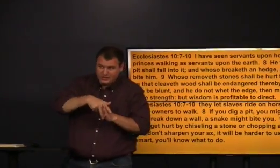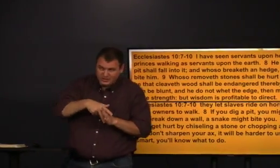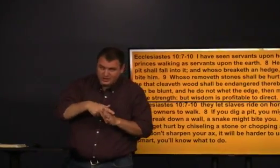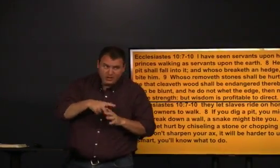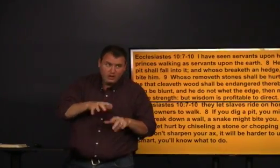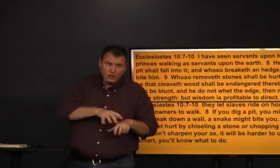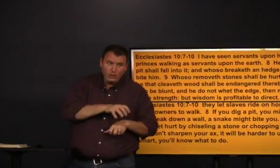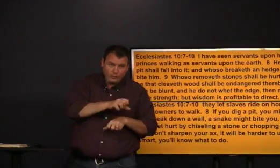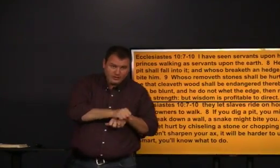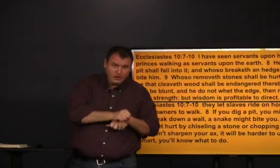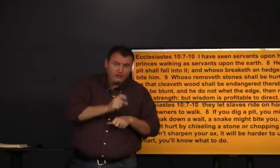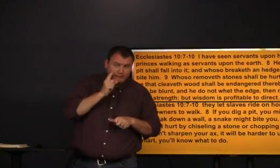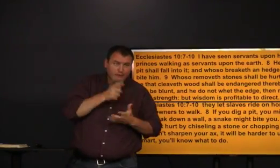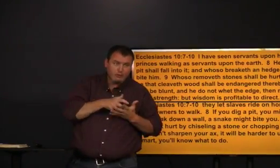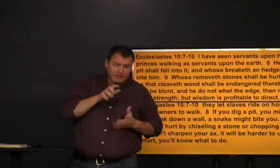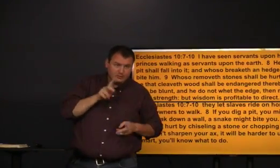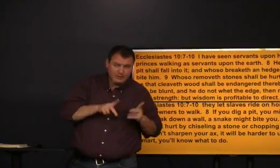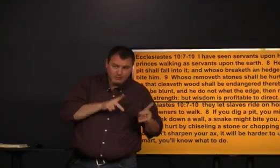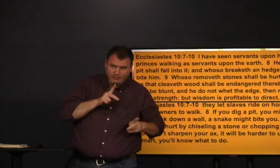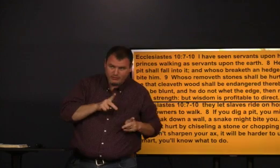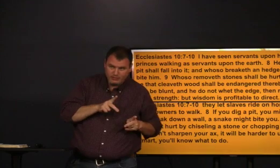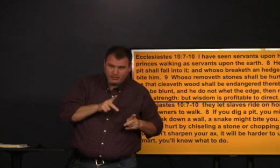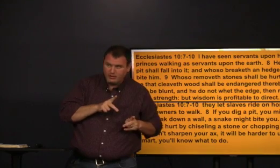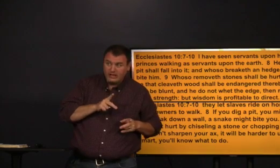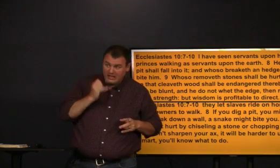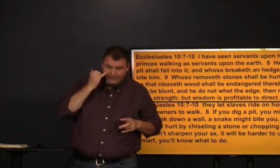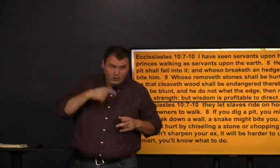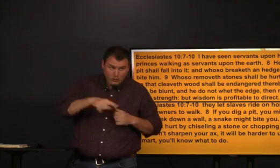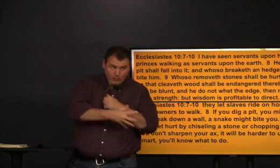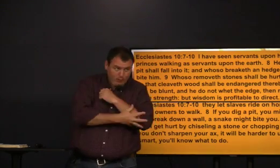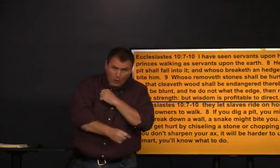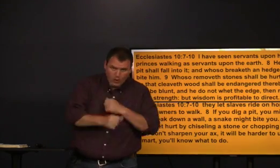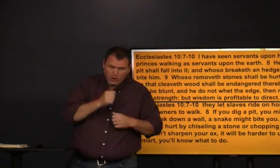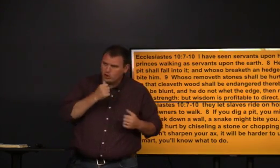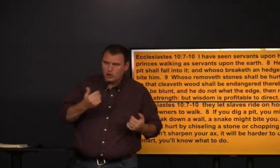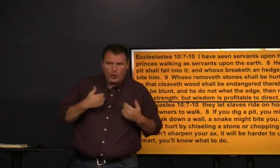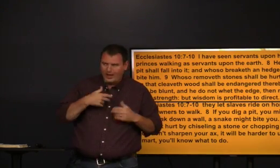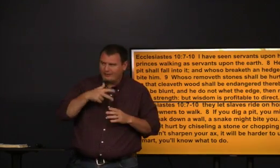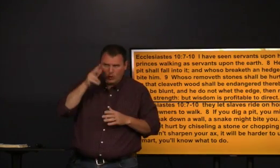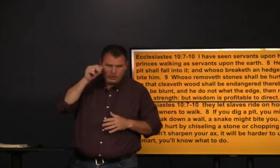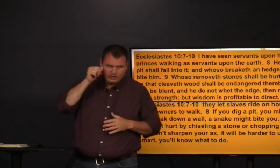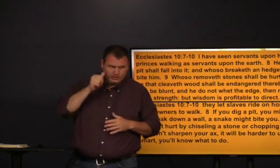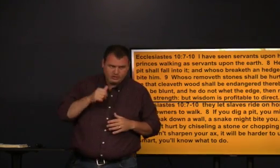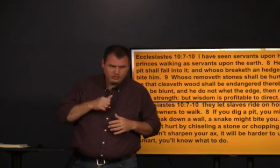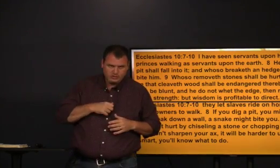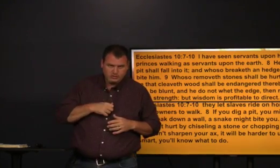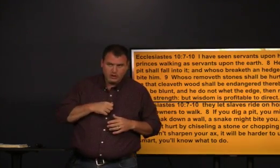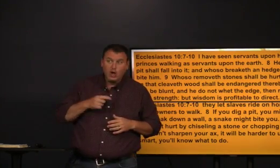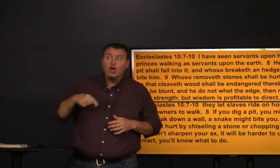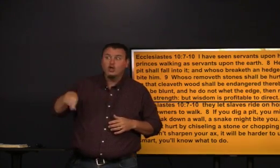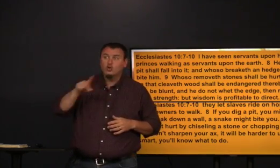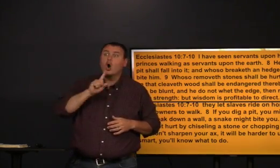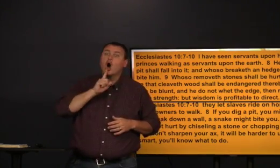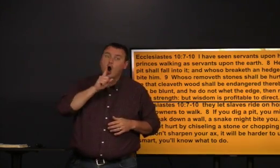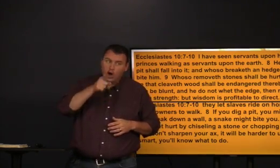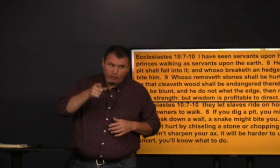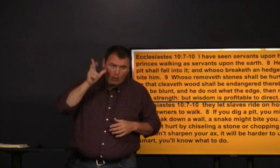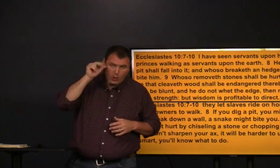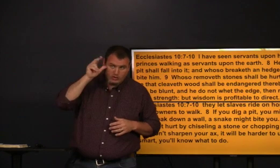horses were reserved for rich people. If you were poor, you don't have a horse. You are the